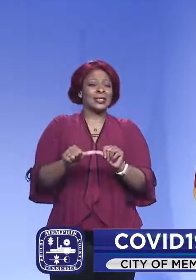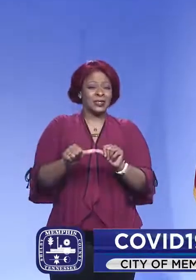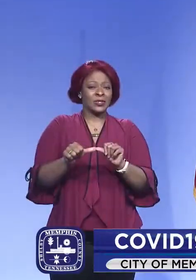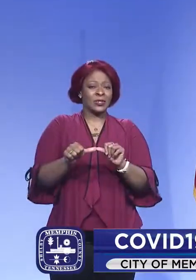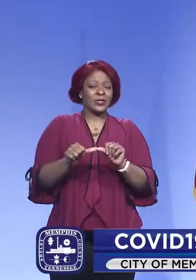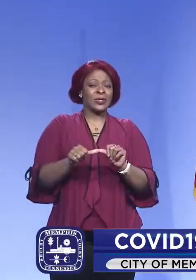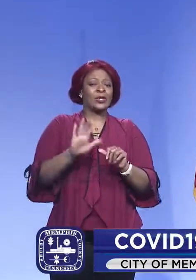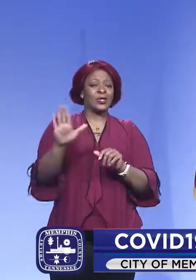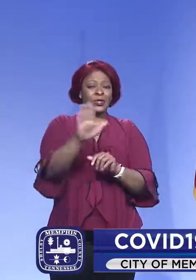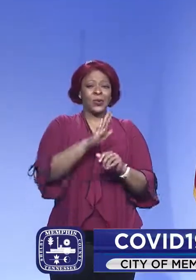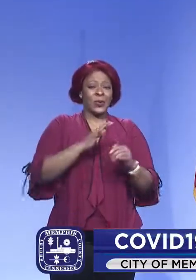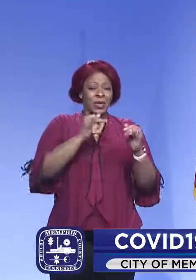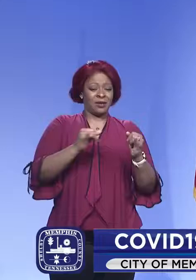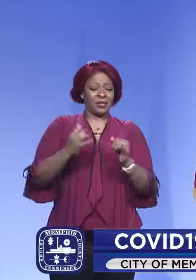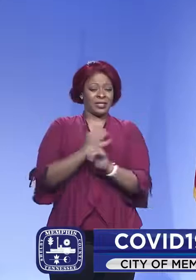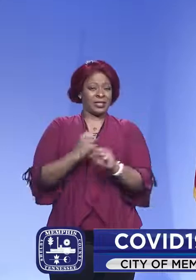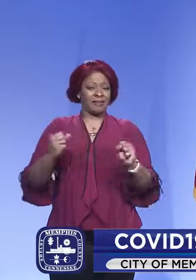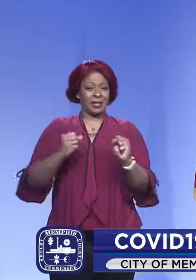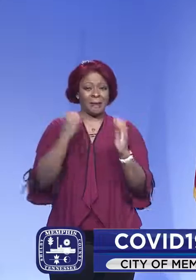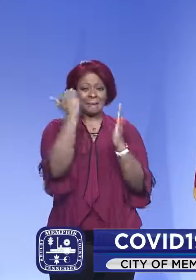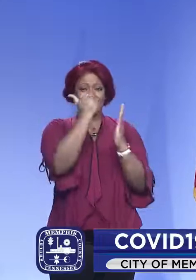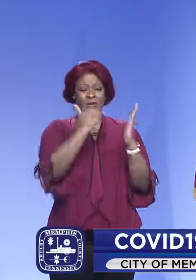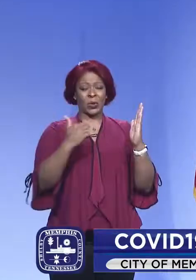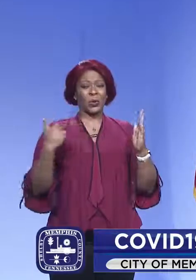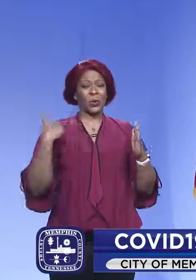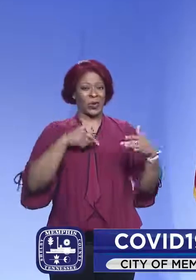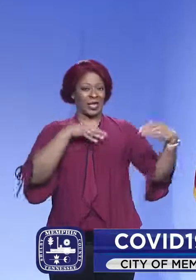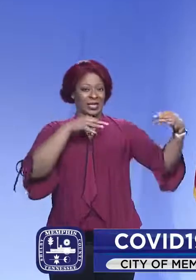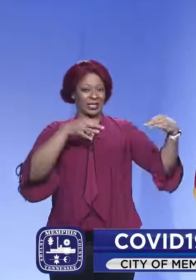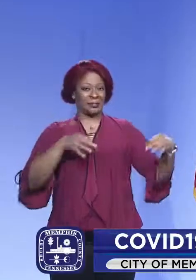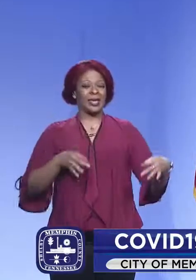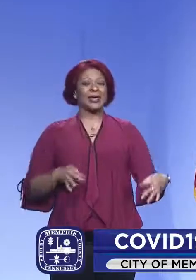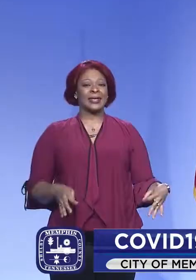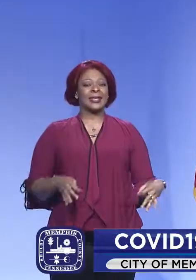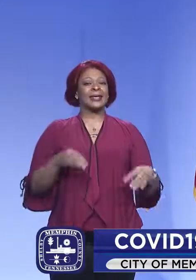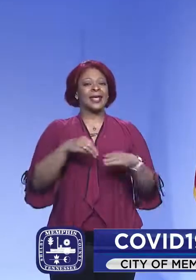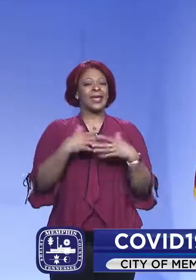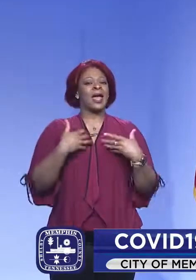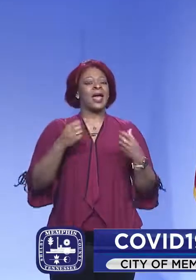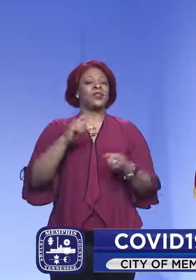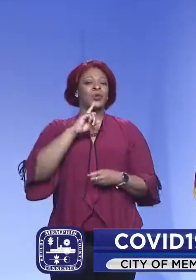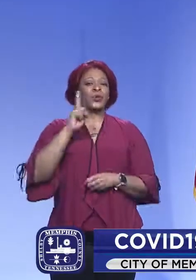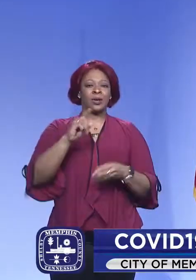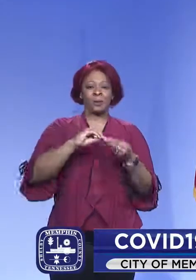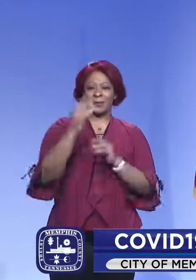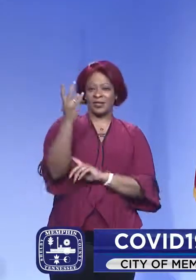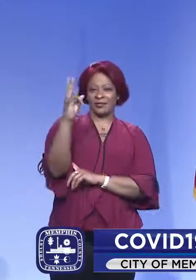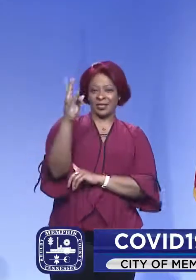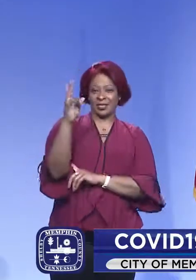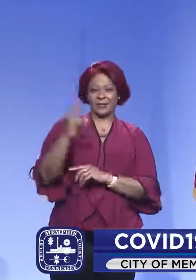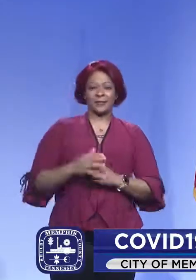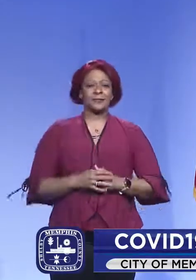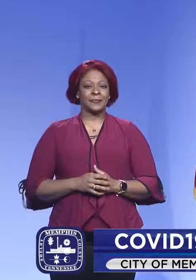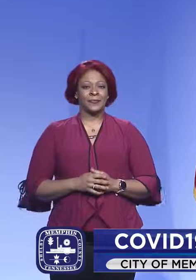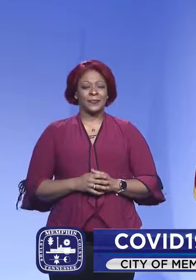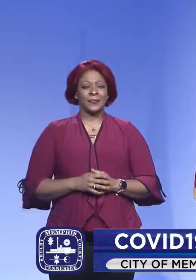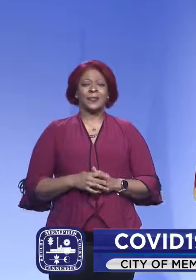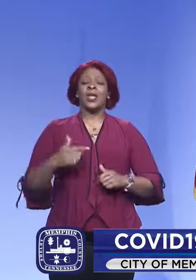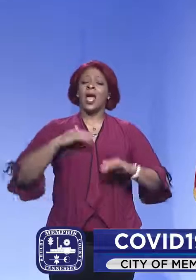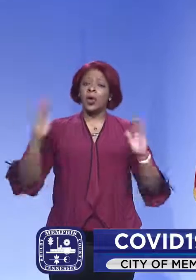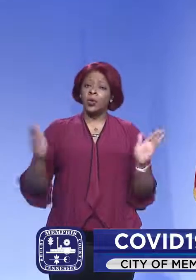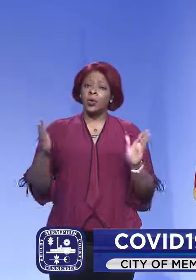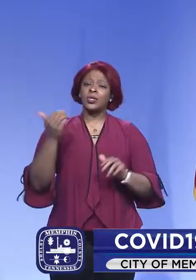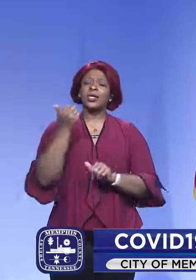the individual safety measures that we have outlined in this Health Directive number 17. I